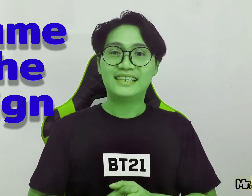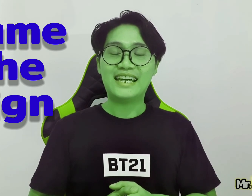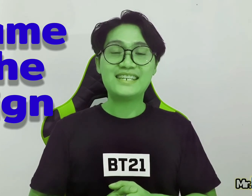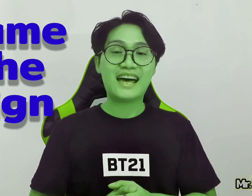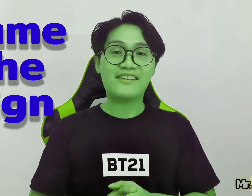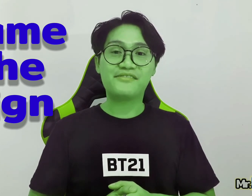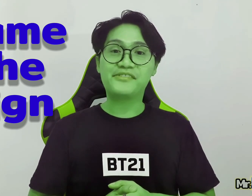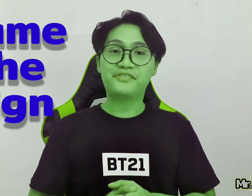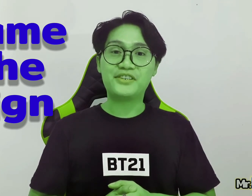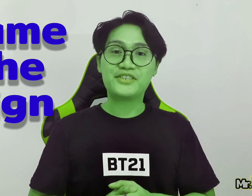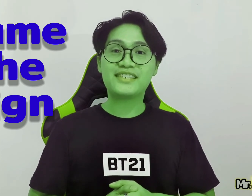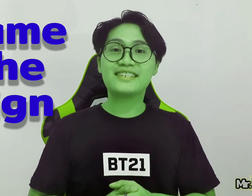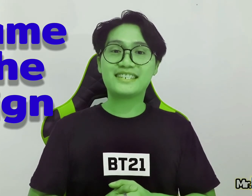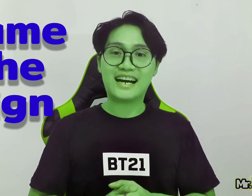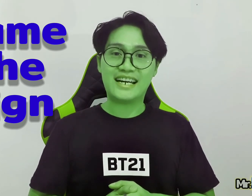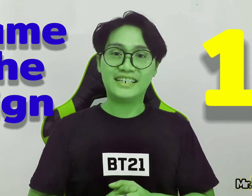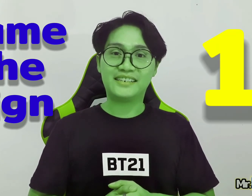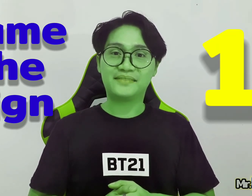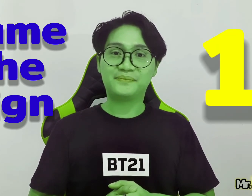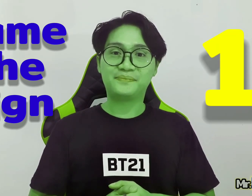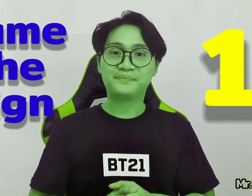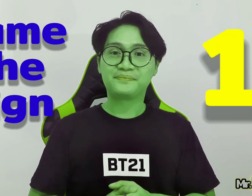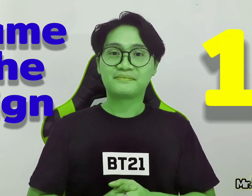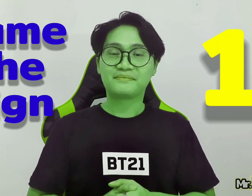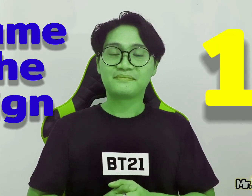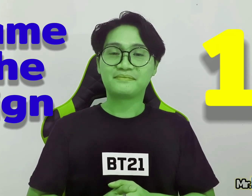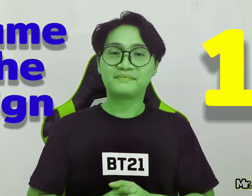Let's have the first sign.